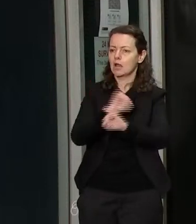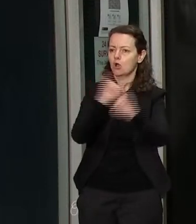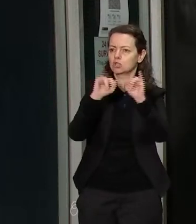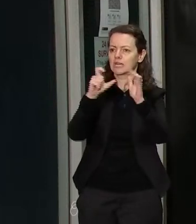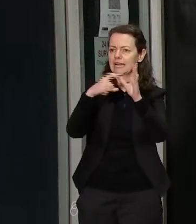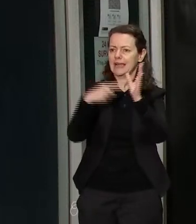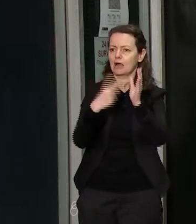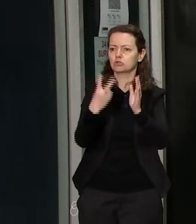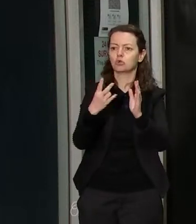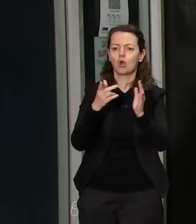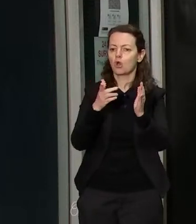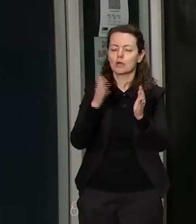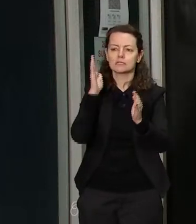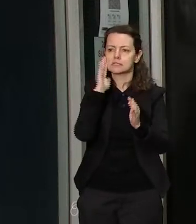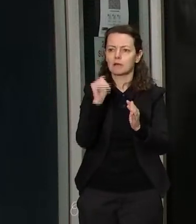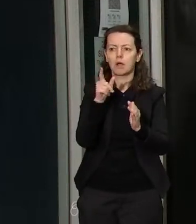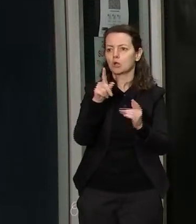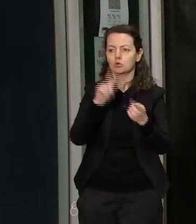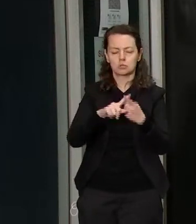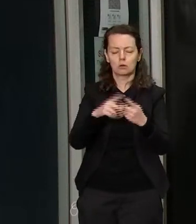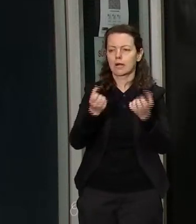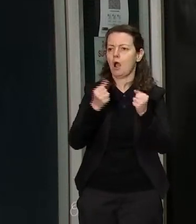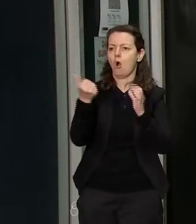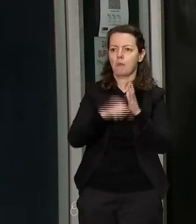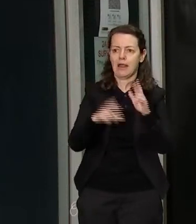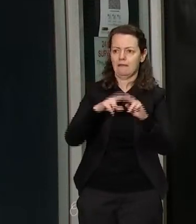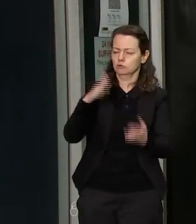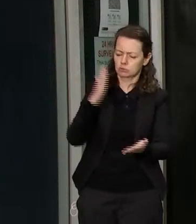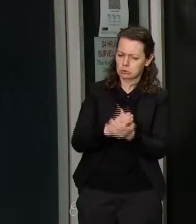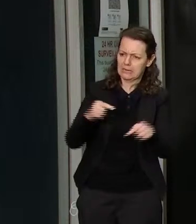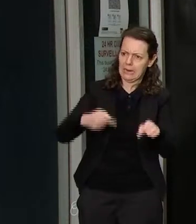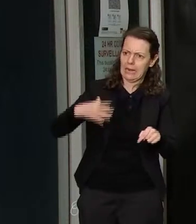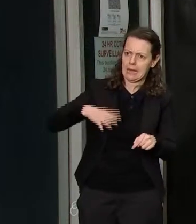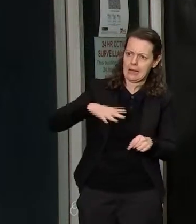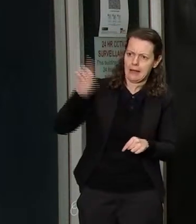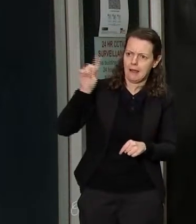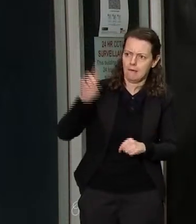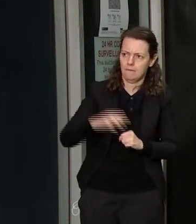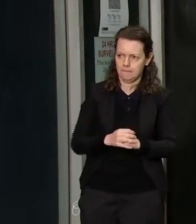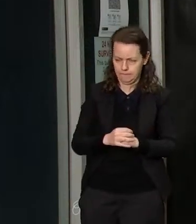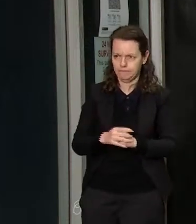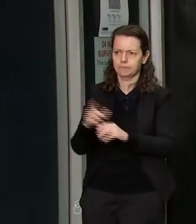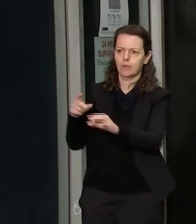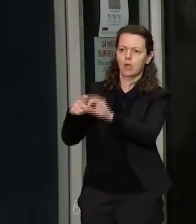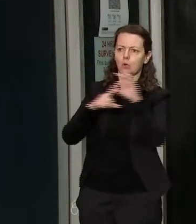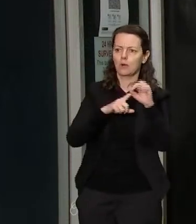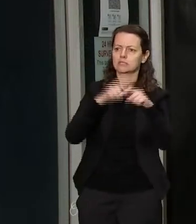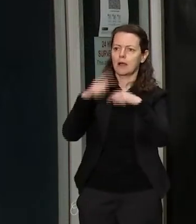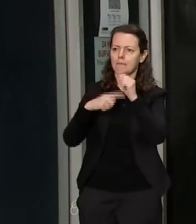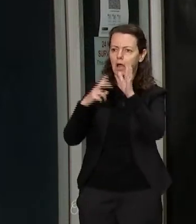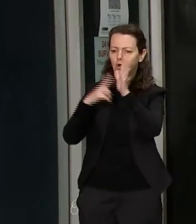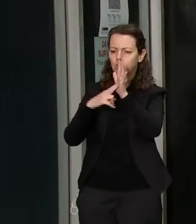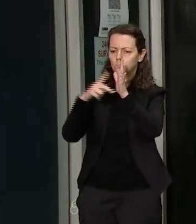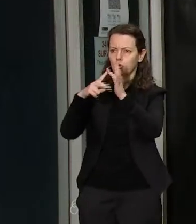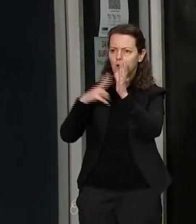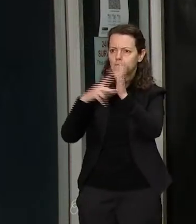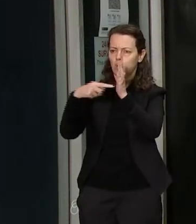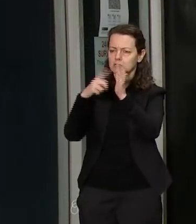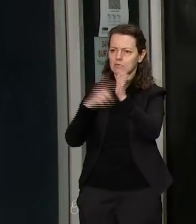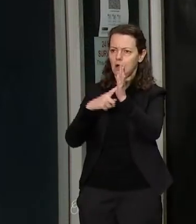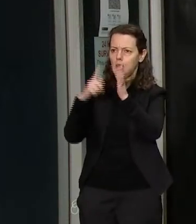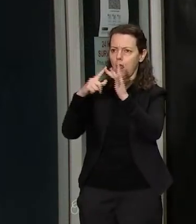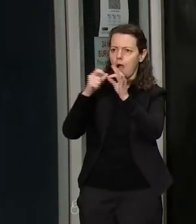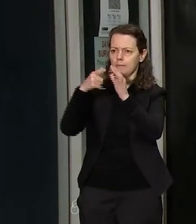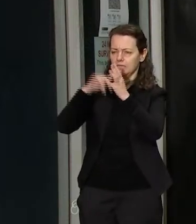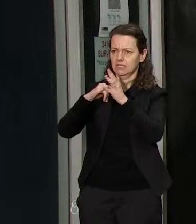to be delivered throughout the pandemic. Acting Premier Steiner has seen CCTV of a security breach inside the Novotel Ibis quarantine